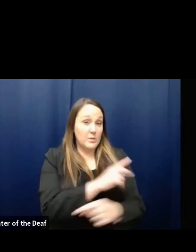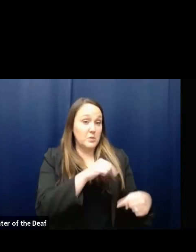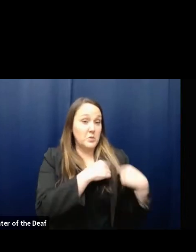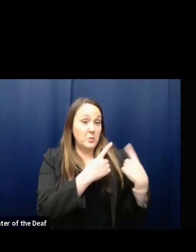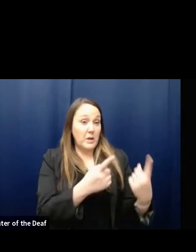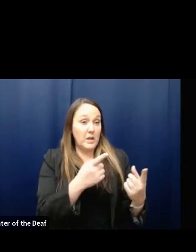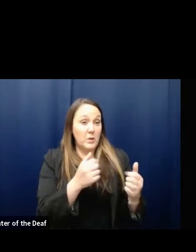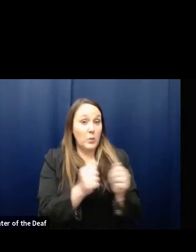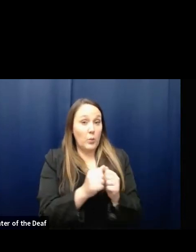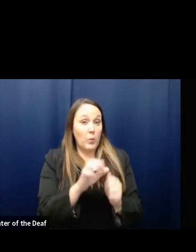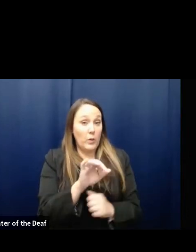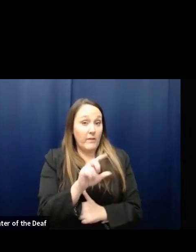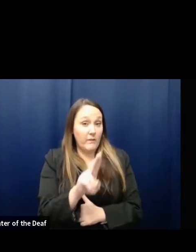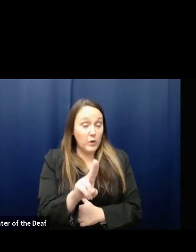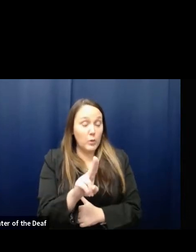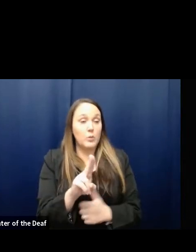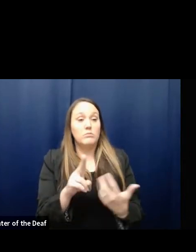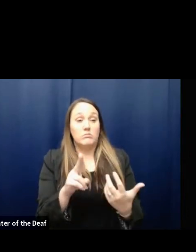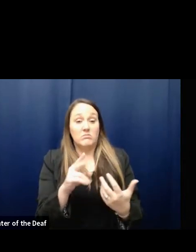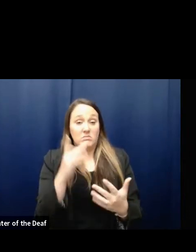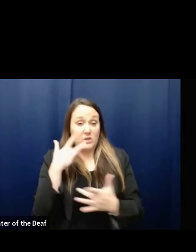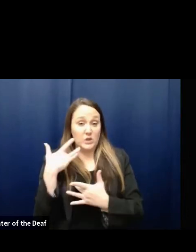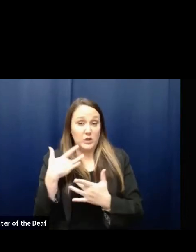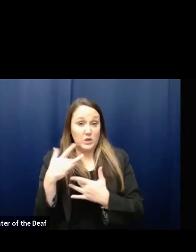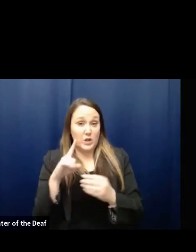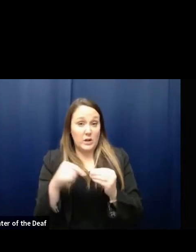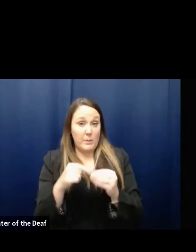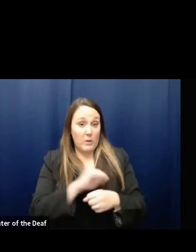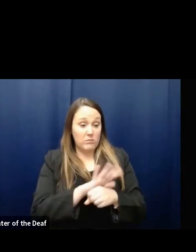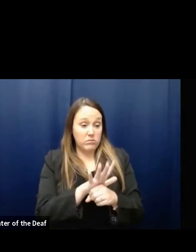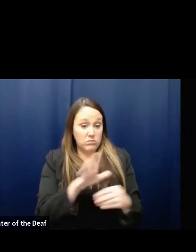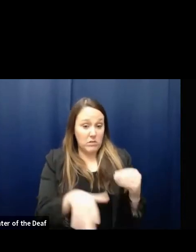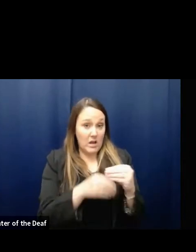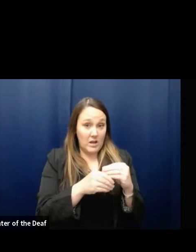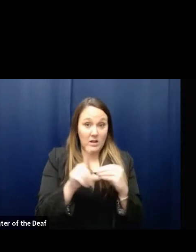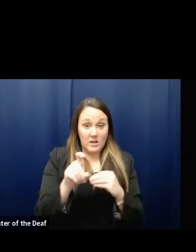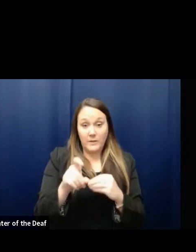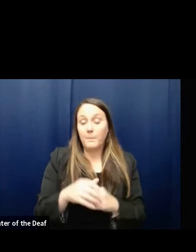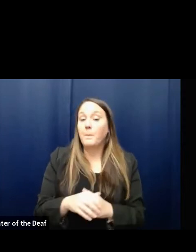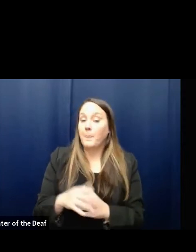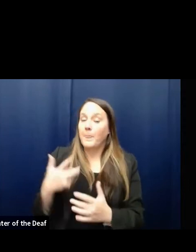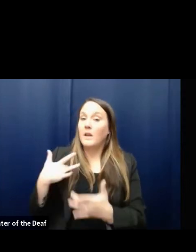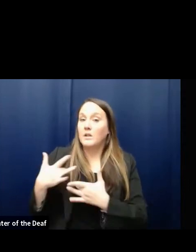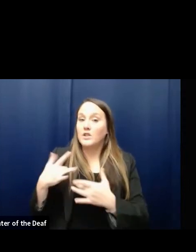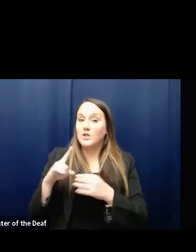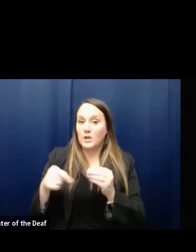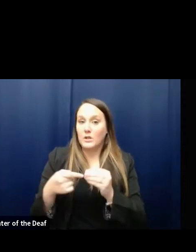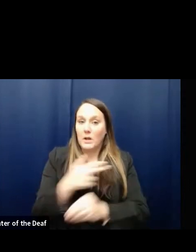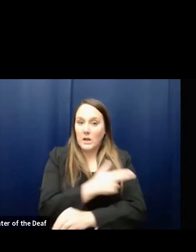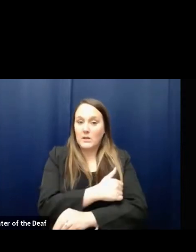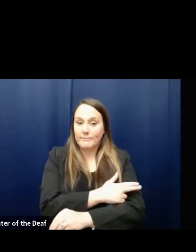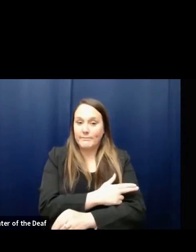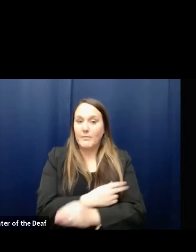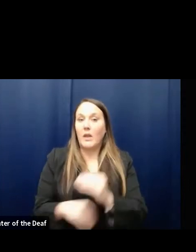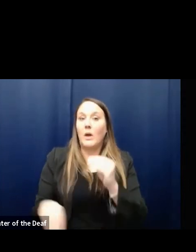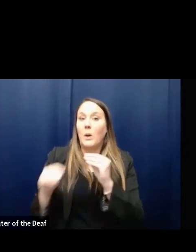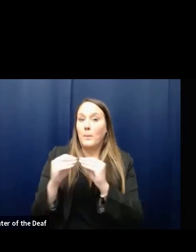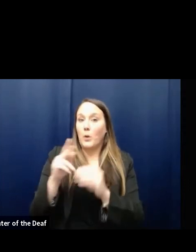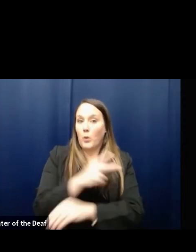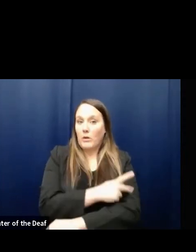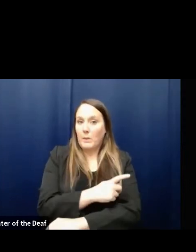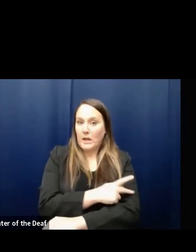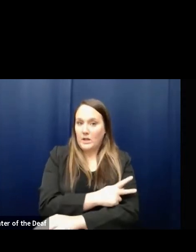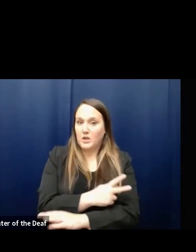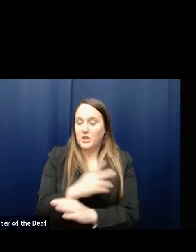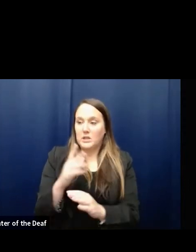up with COVID-19 and flu patients? Well, obviously, there's concern about hospitals having more patients than they can